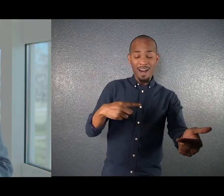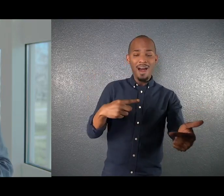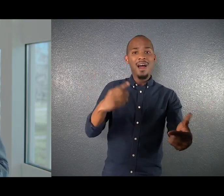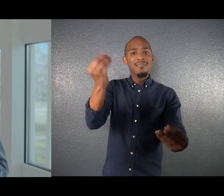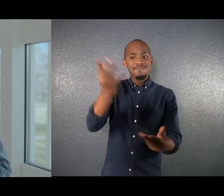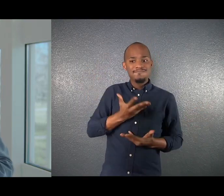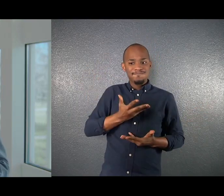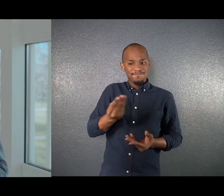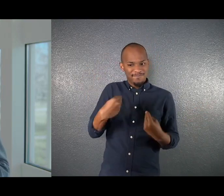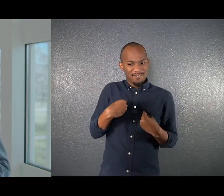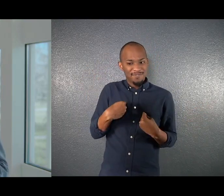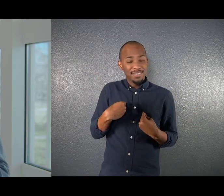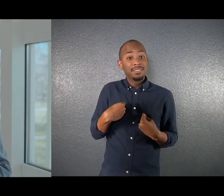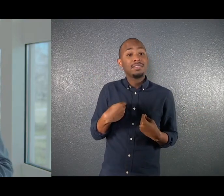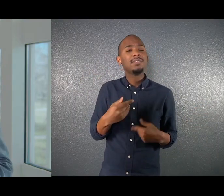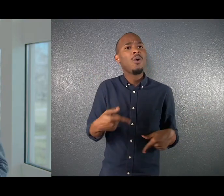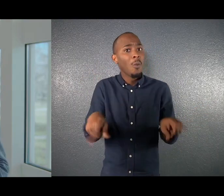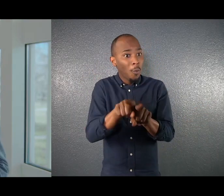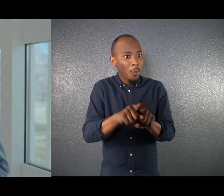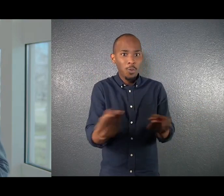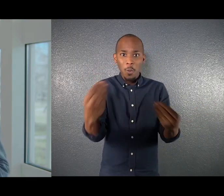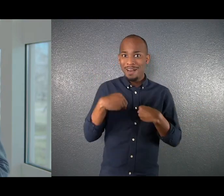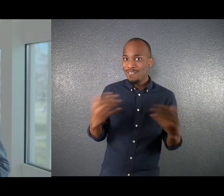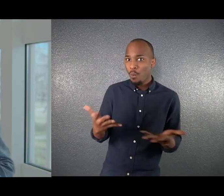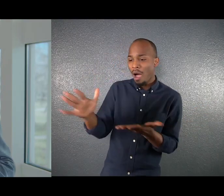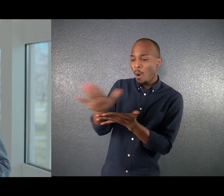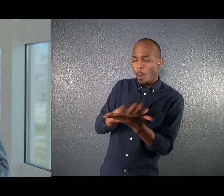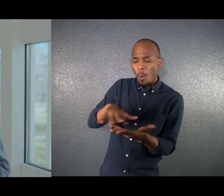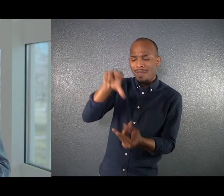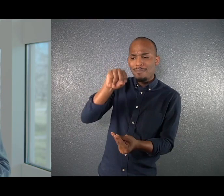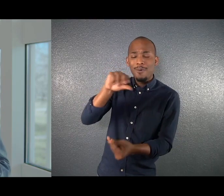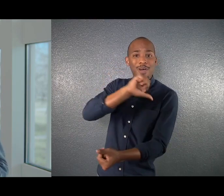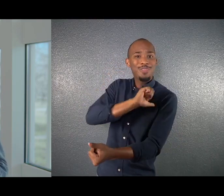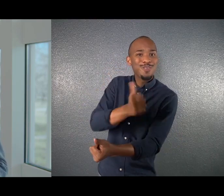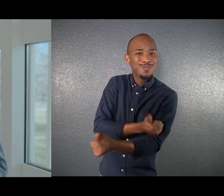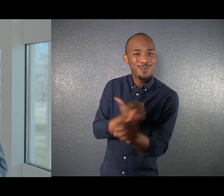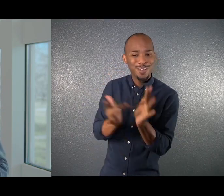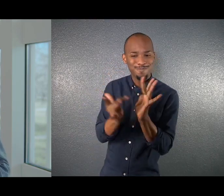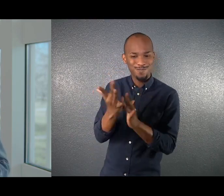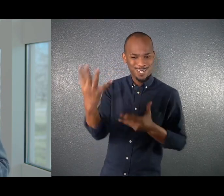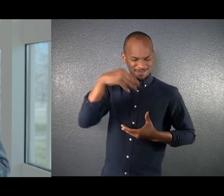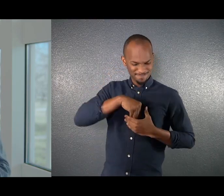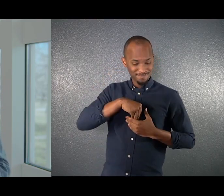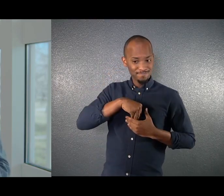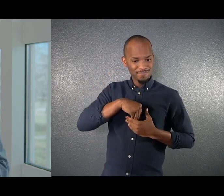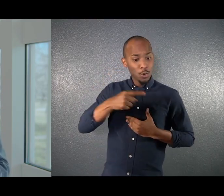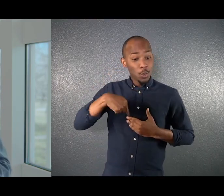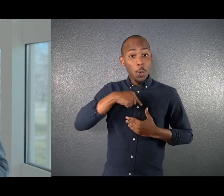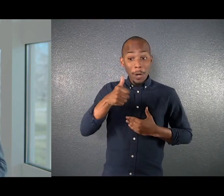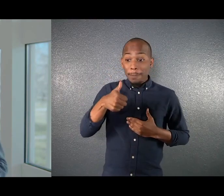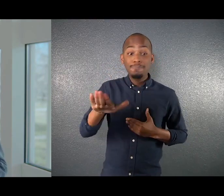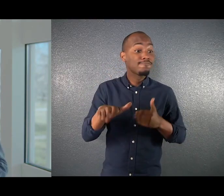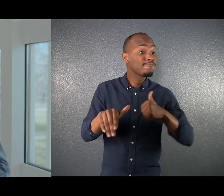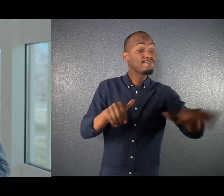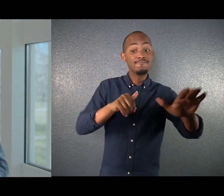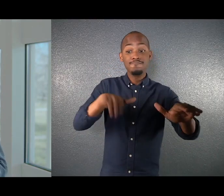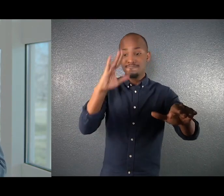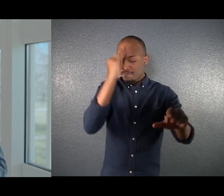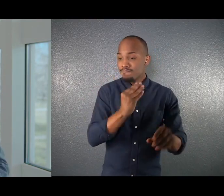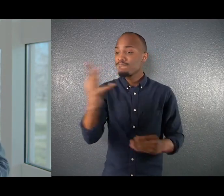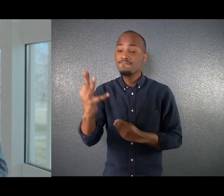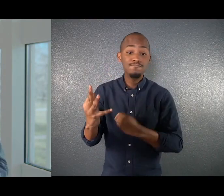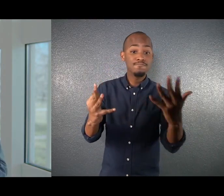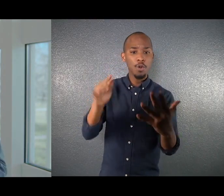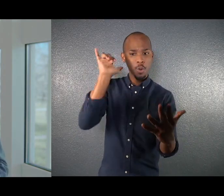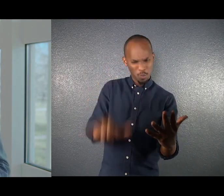commanded, and we are also given the power of the Holy Spirit and the authority of Jesus. So we go with the power of the Holy Spirit and